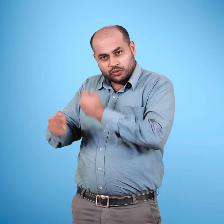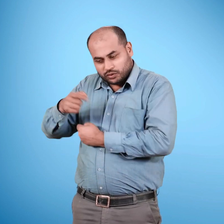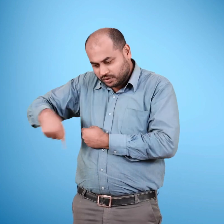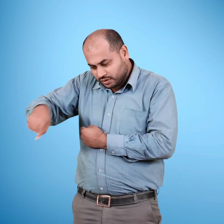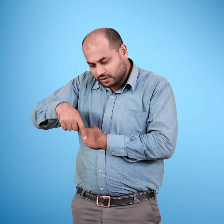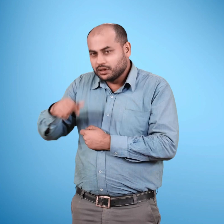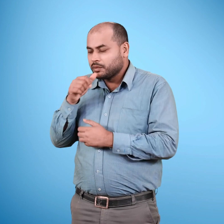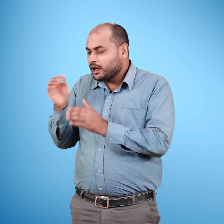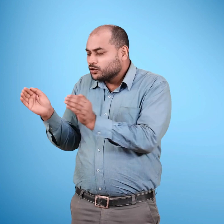wells, and soil.